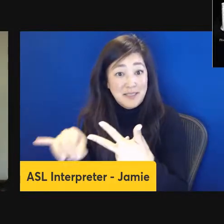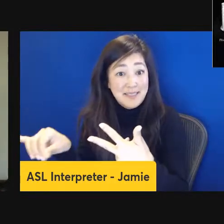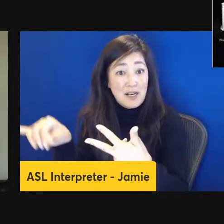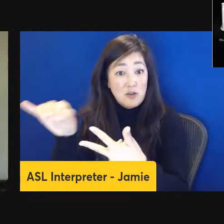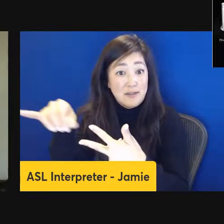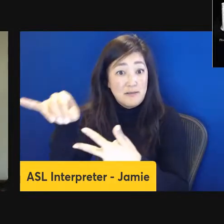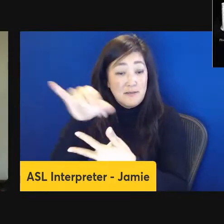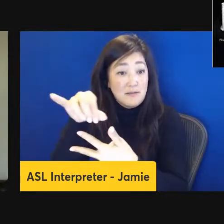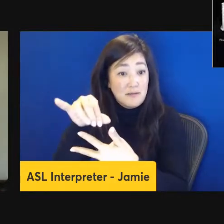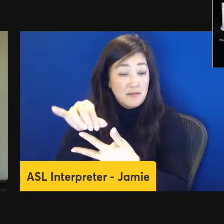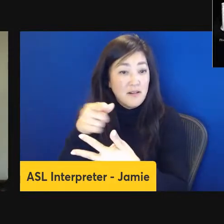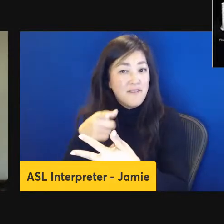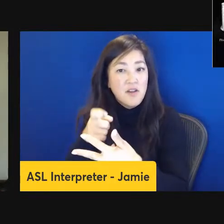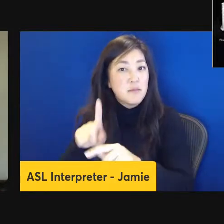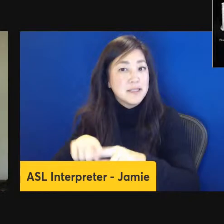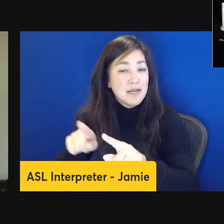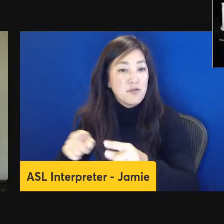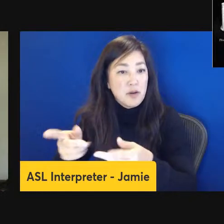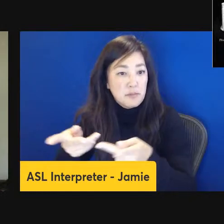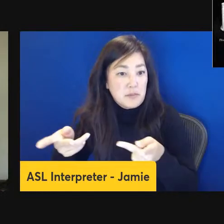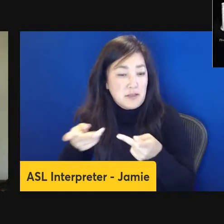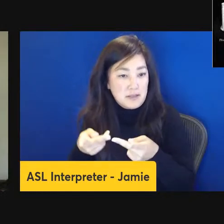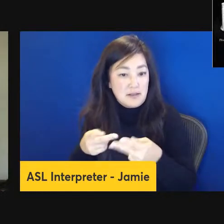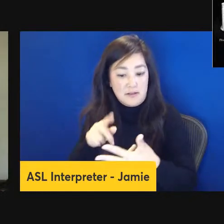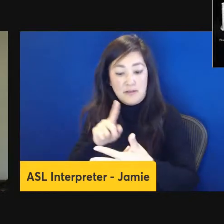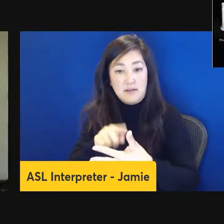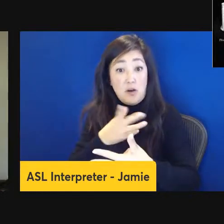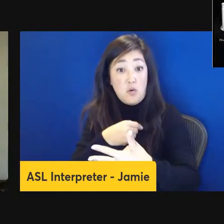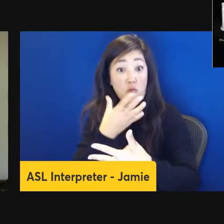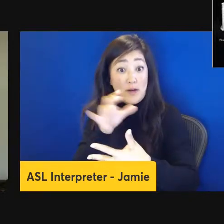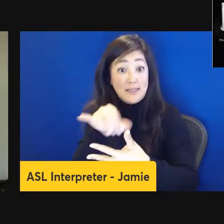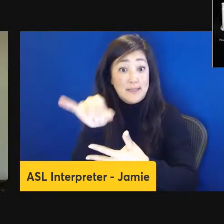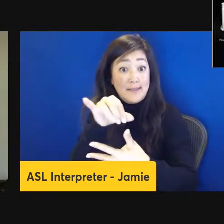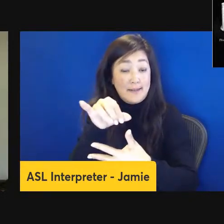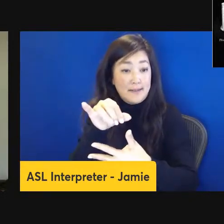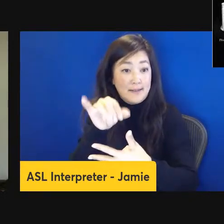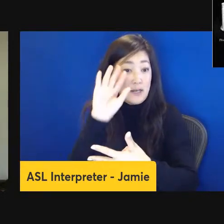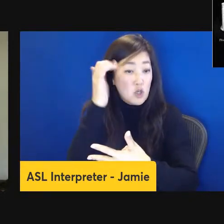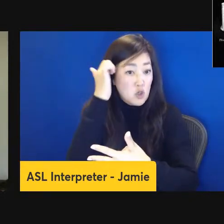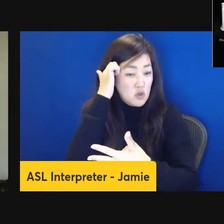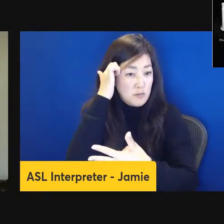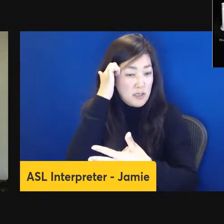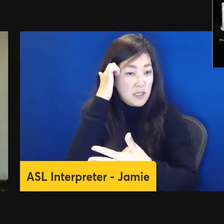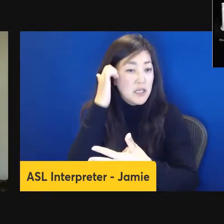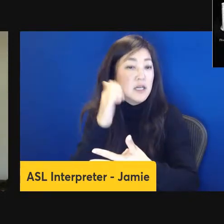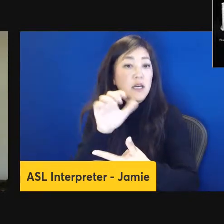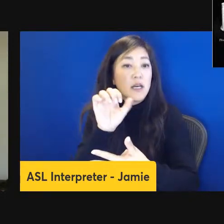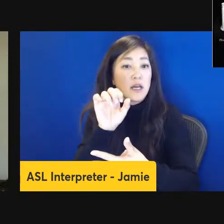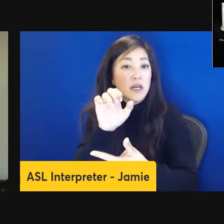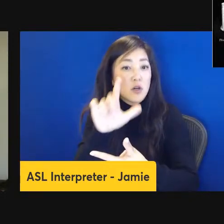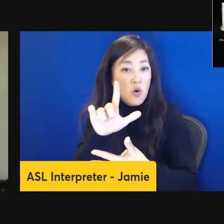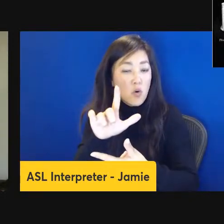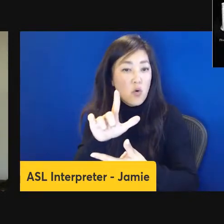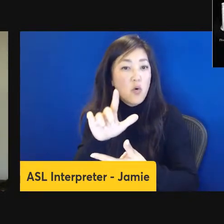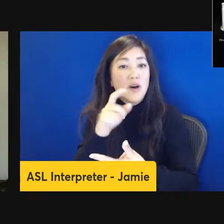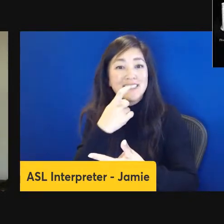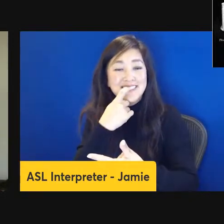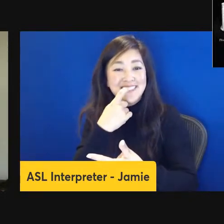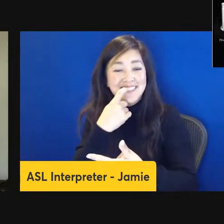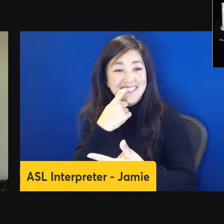different places. So the white standard was the European coal and steel community, a widely